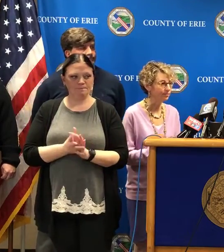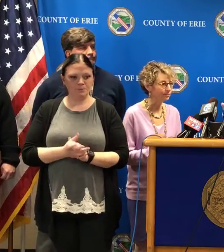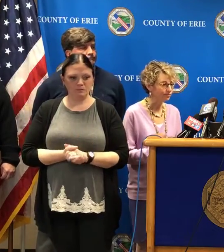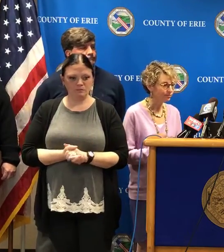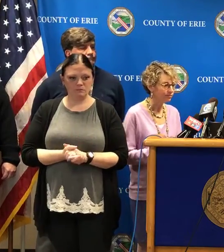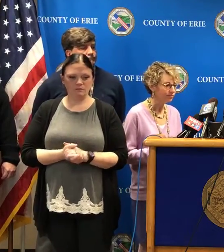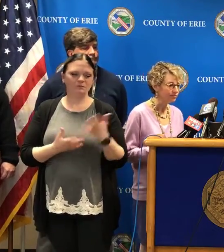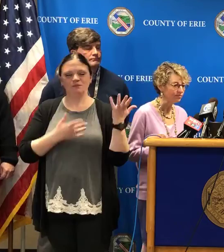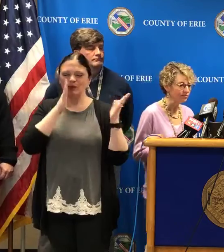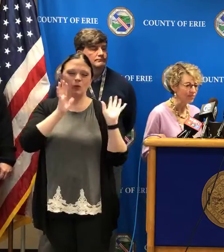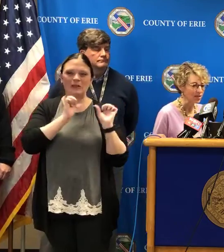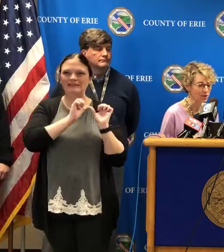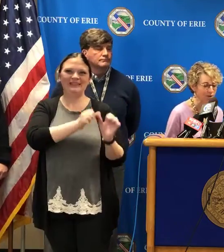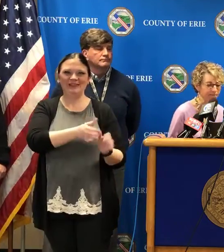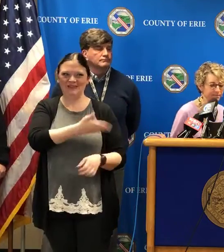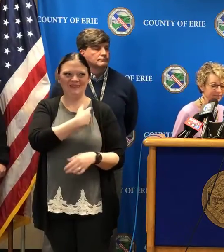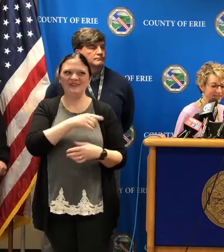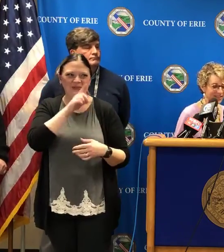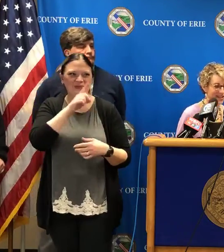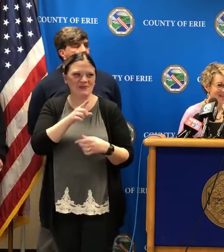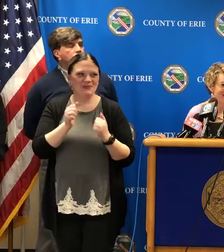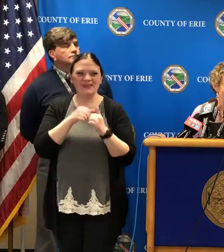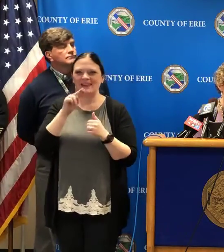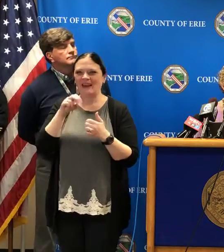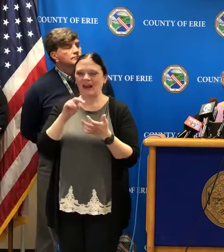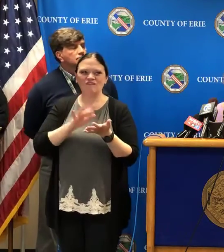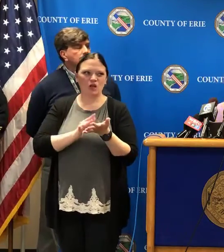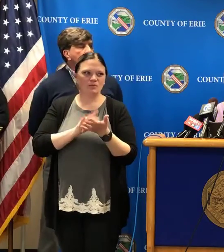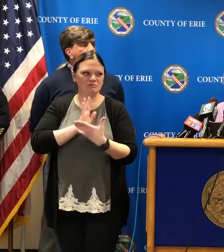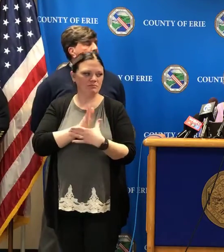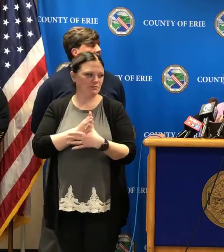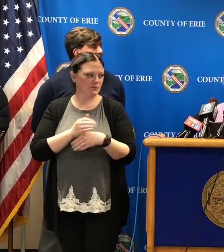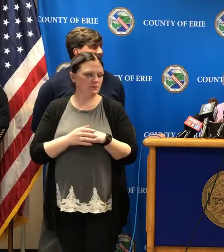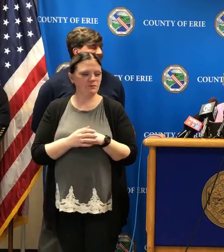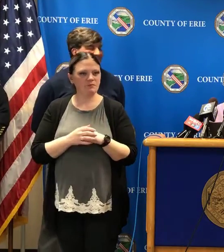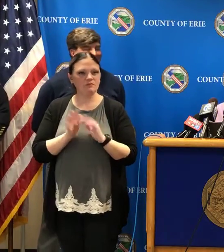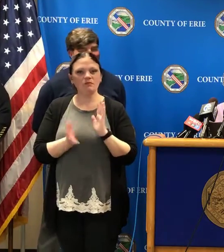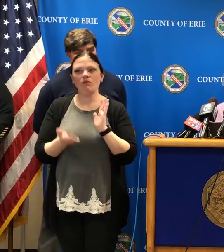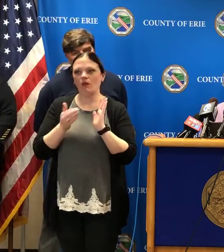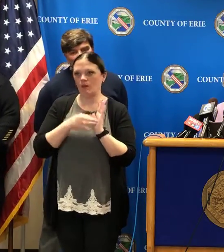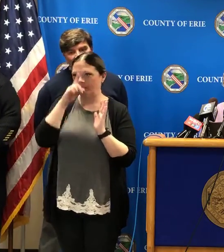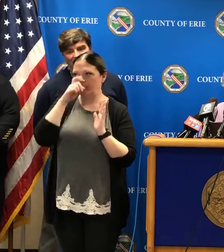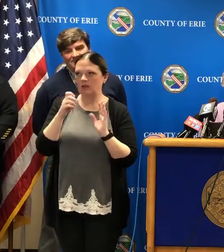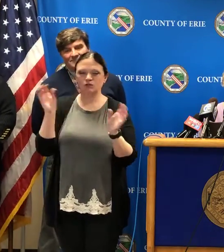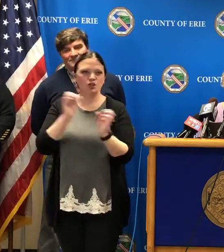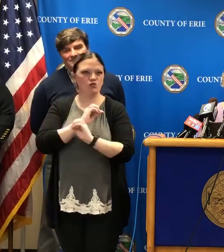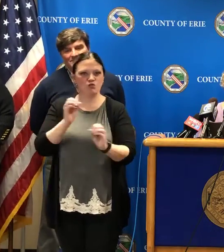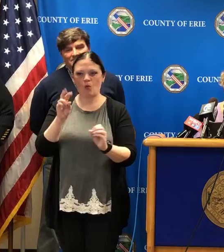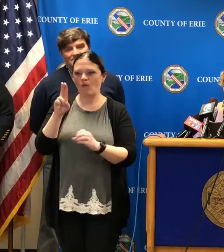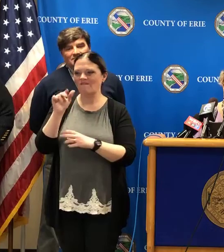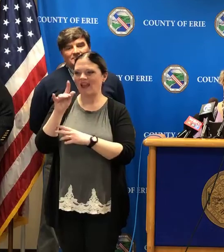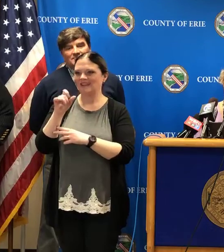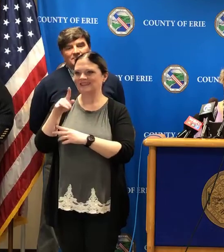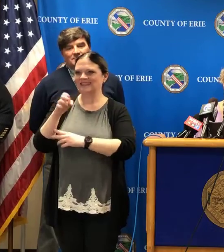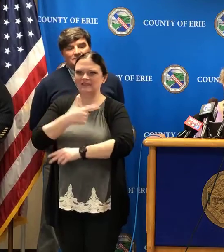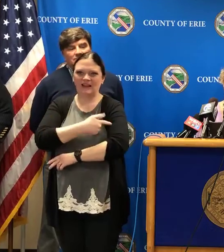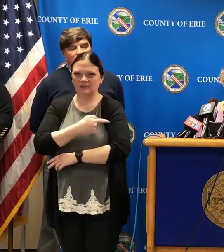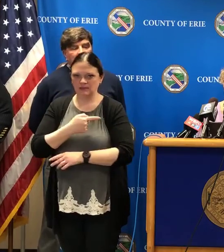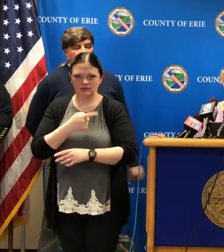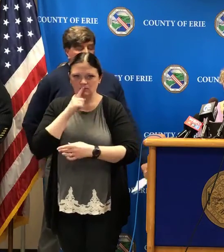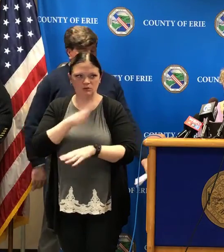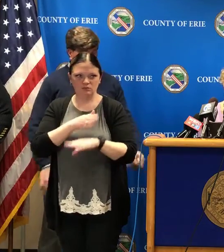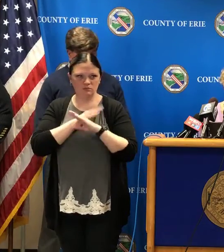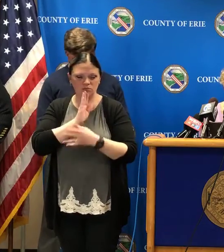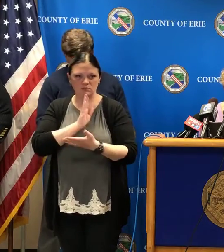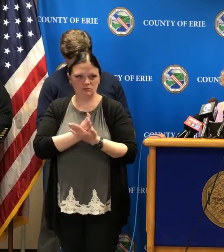So why don't you continue with our non-pharmaceutical intervention? Right. So, again, since we don't have a vaccine to prevent this and we do